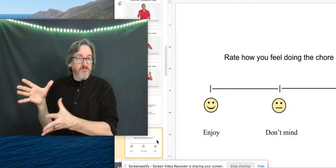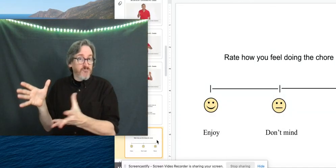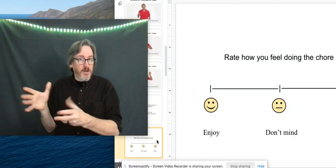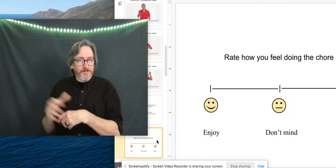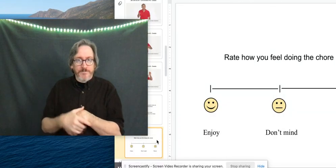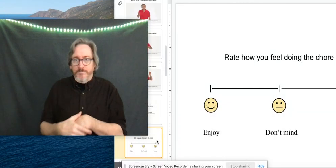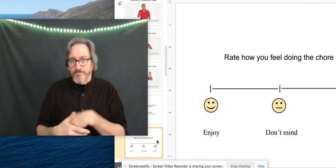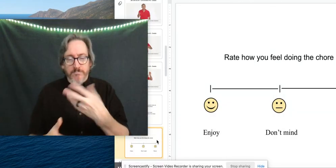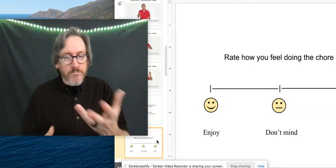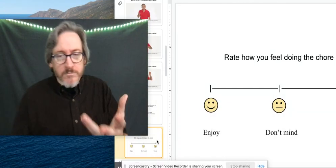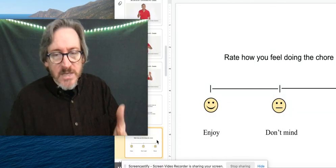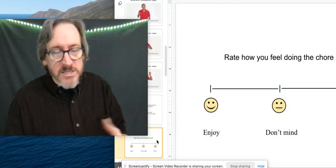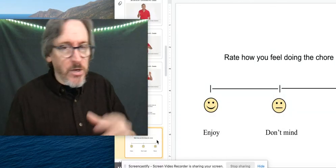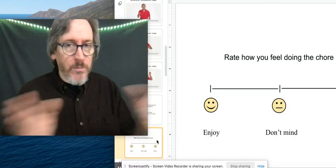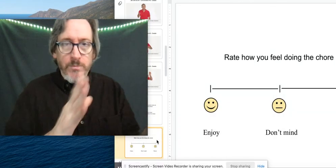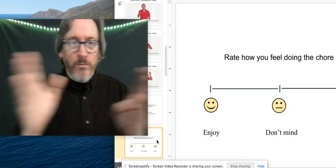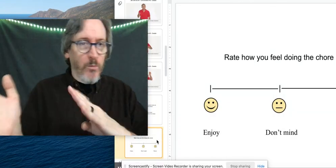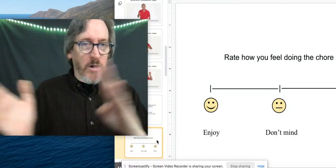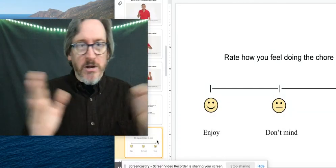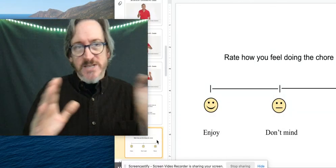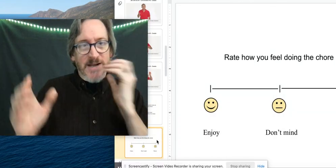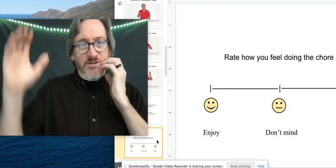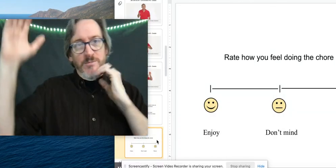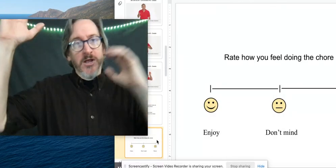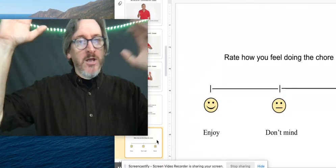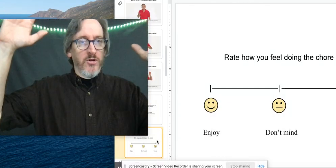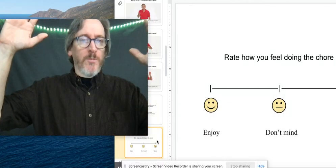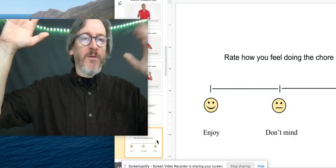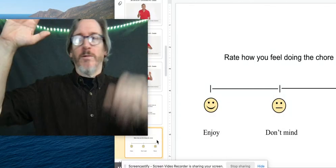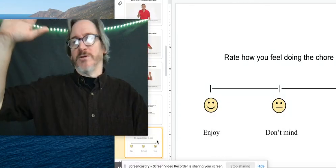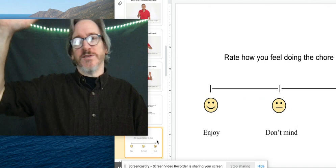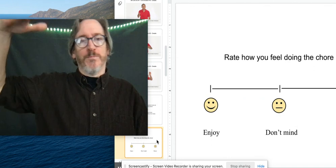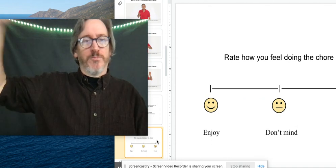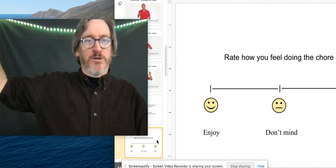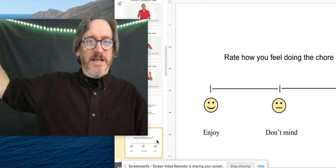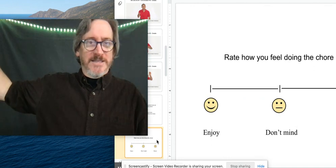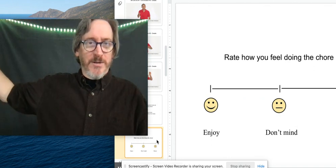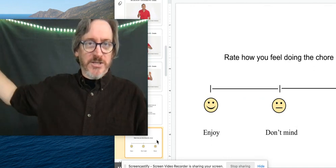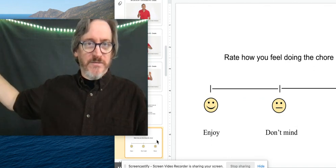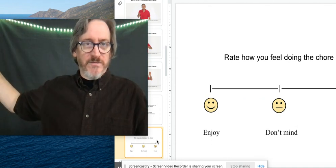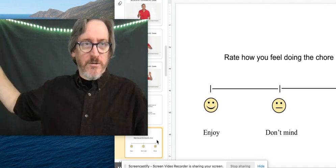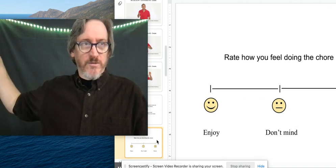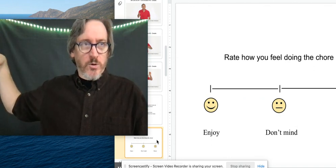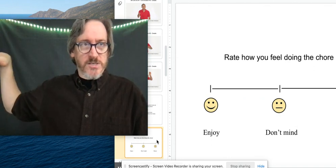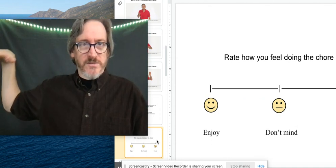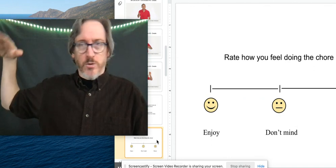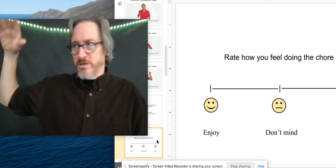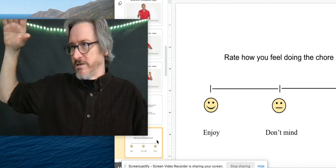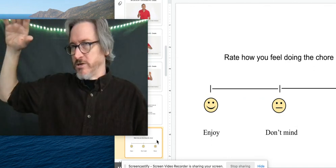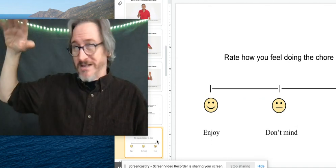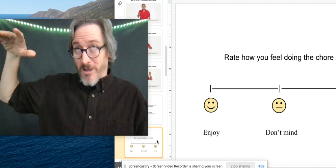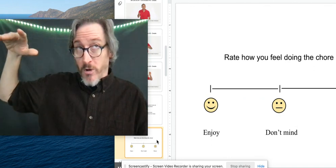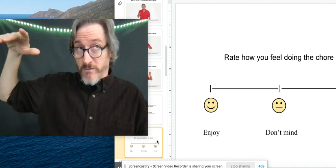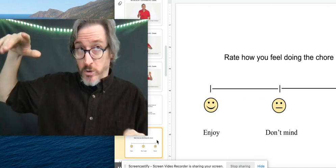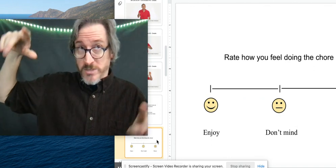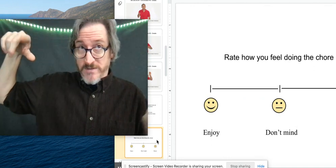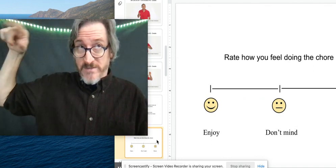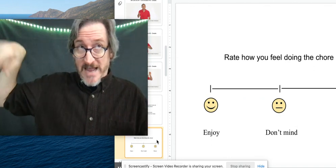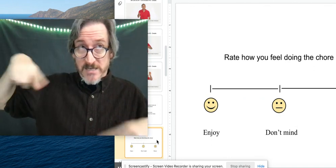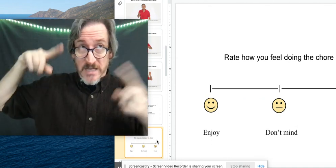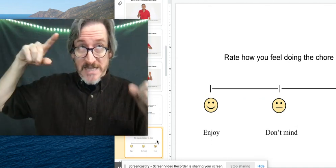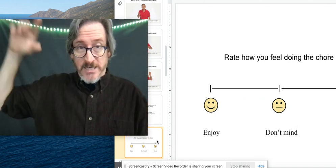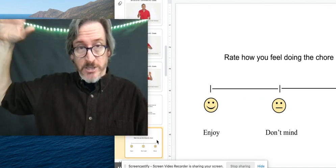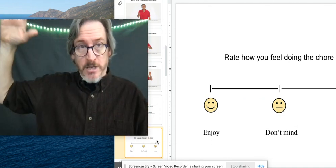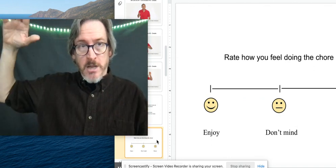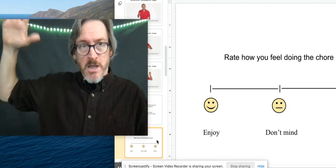something. Right? So we're on the spectrum. Normally what we'll do is I'll collect a bunch of, over the course of